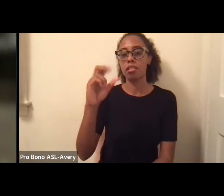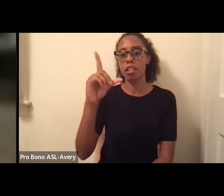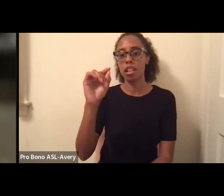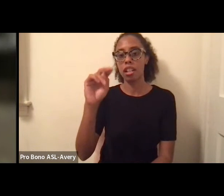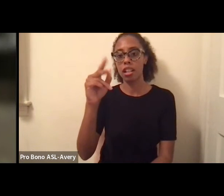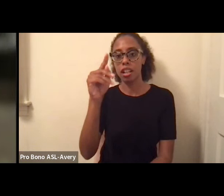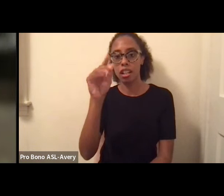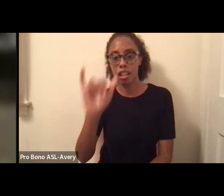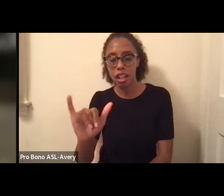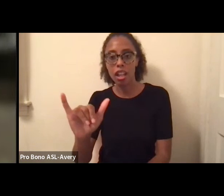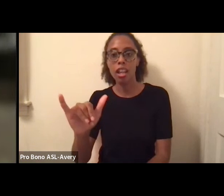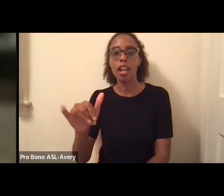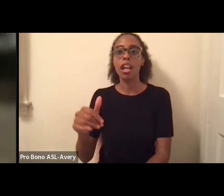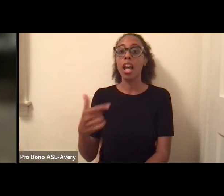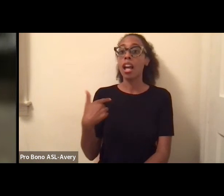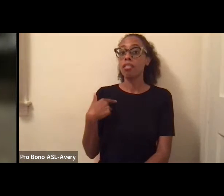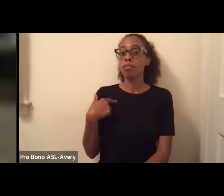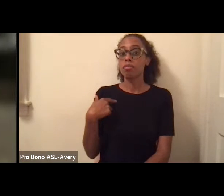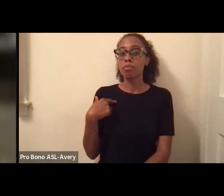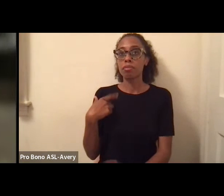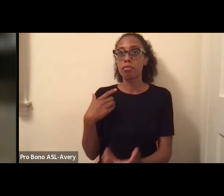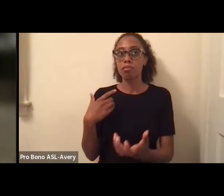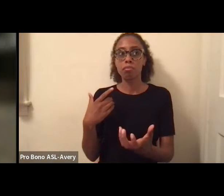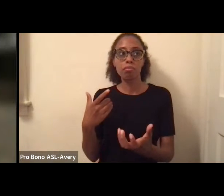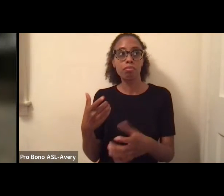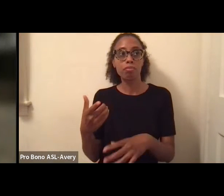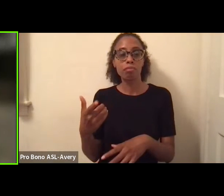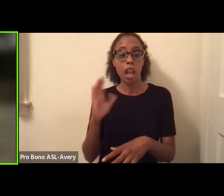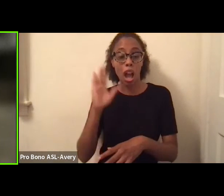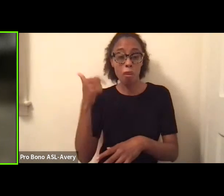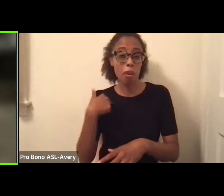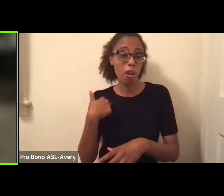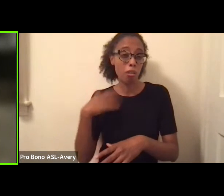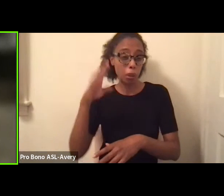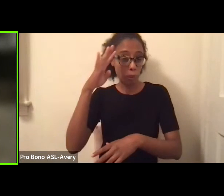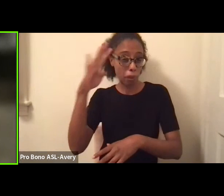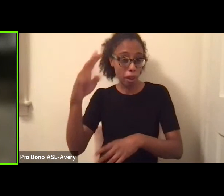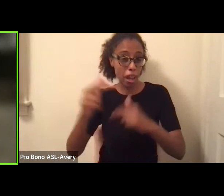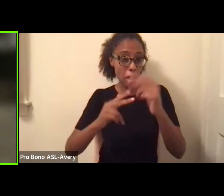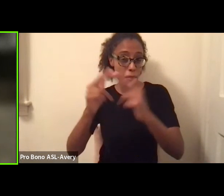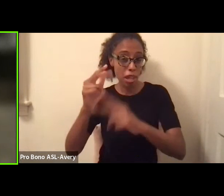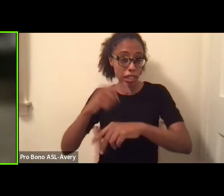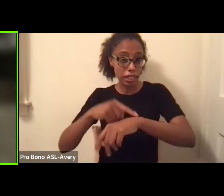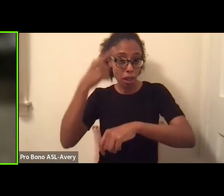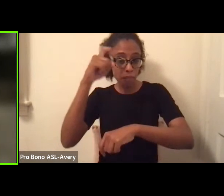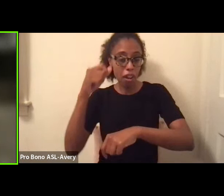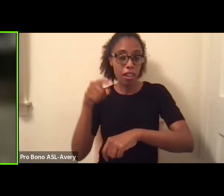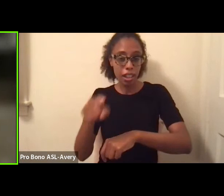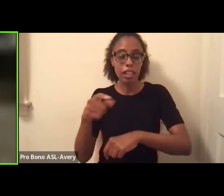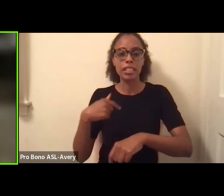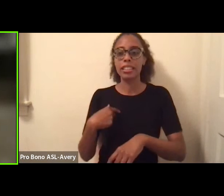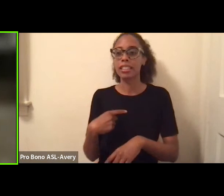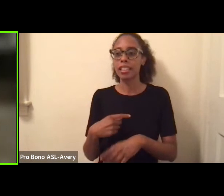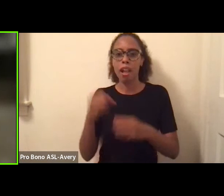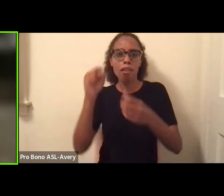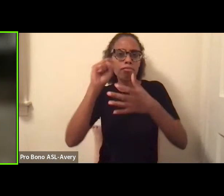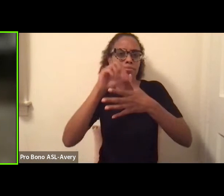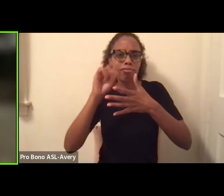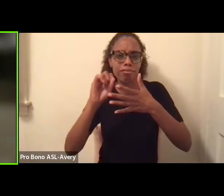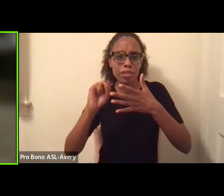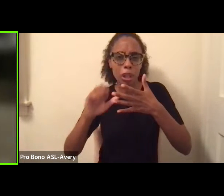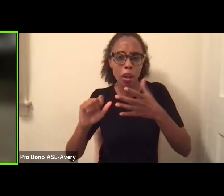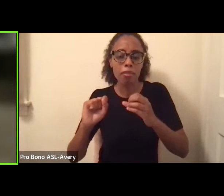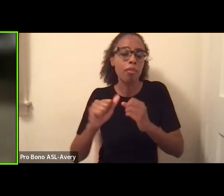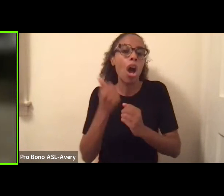this work, I will build time for it. And that's from Sterling. Oh, wow, Sterling. I love this. Is anybody else filled